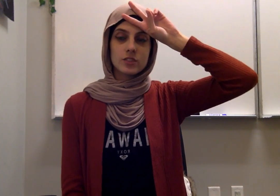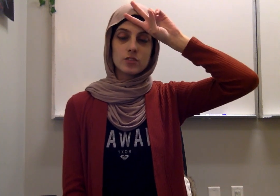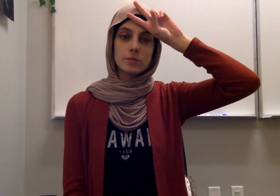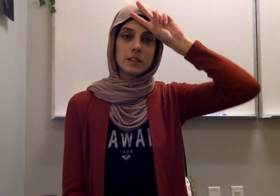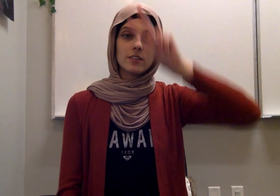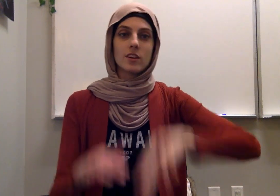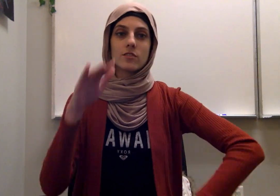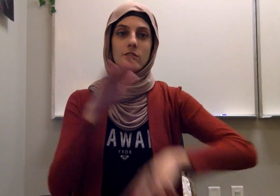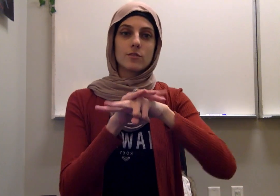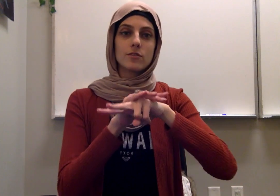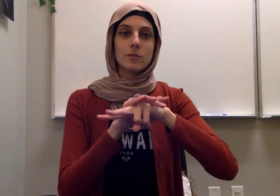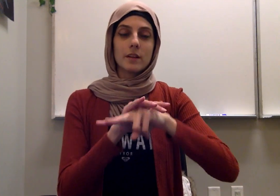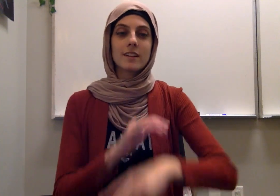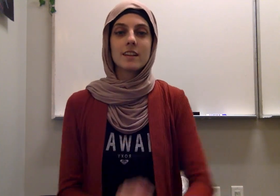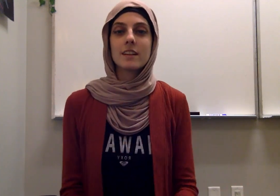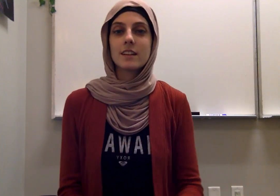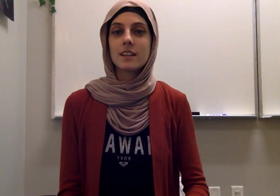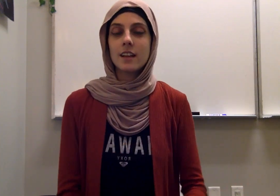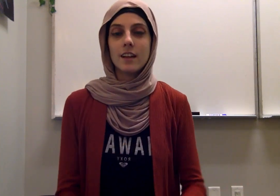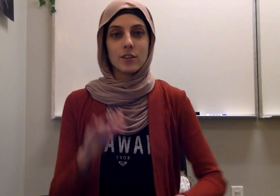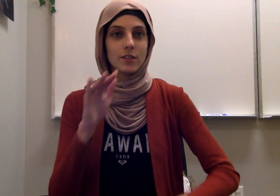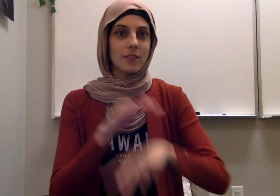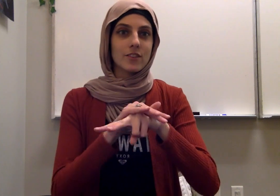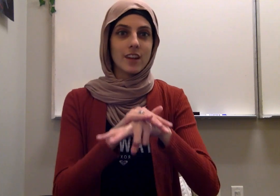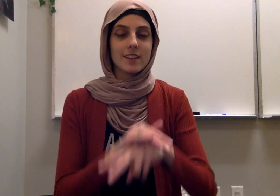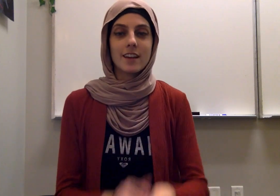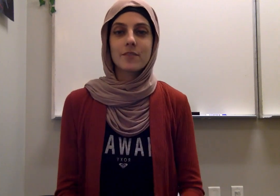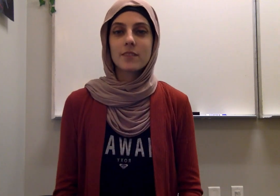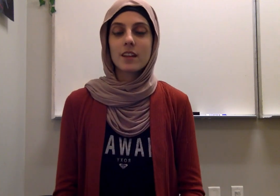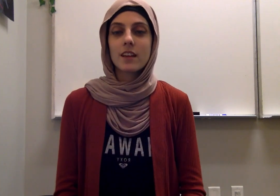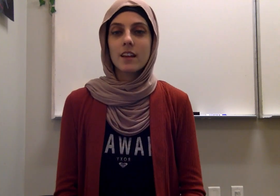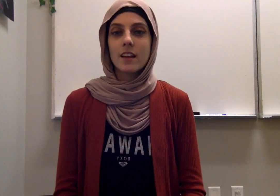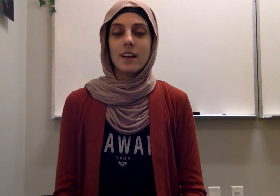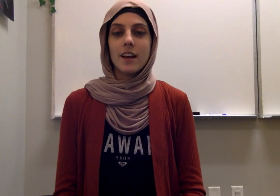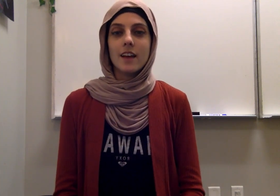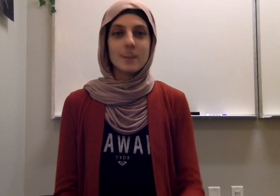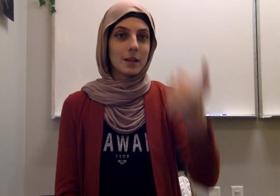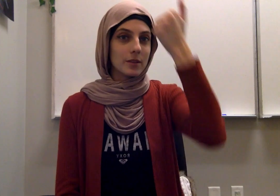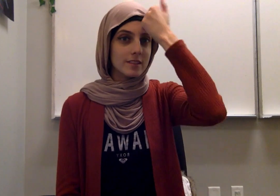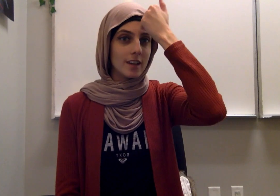Stupid. You can also do stupid if you're emphasizing it. Same thing with dumb.